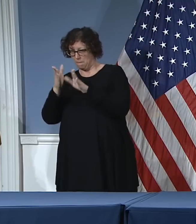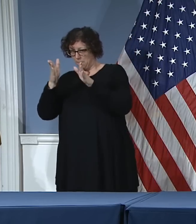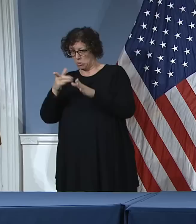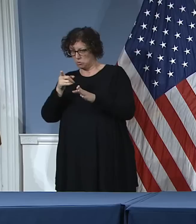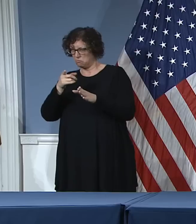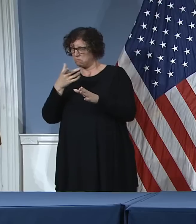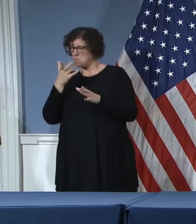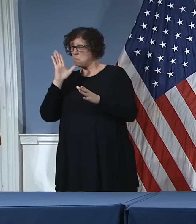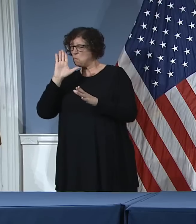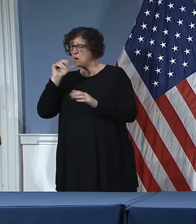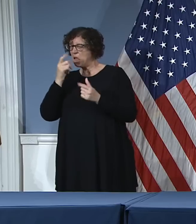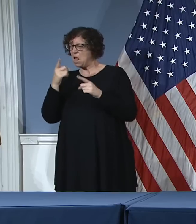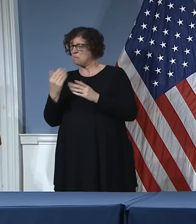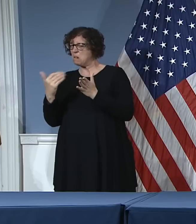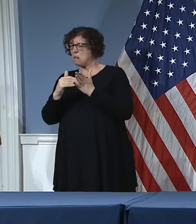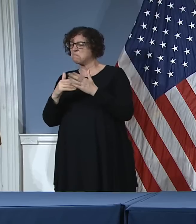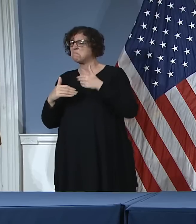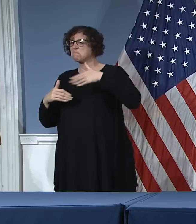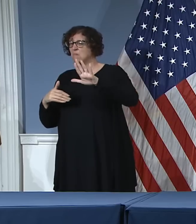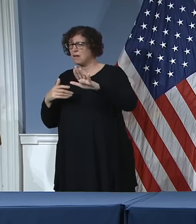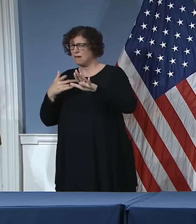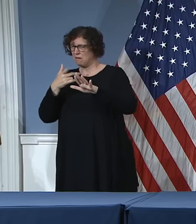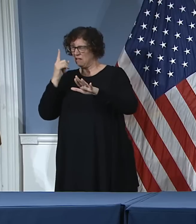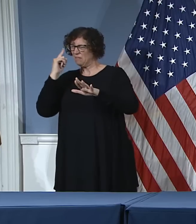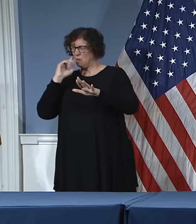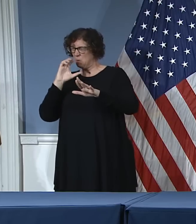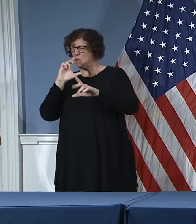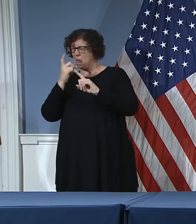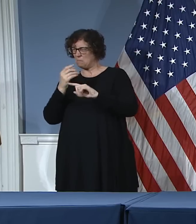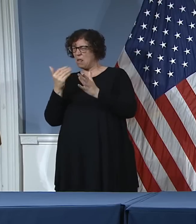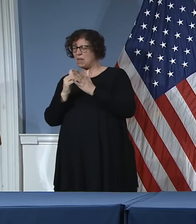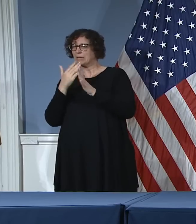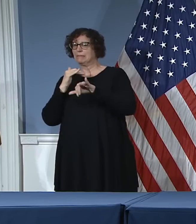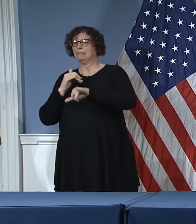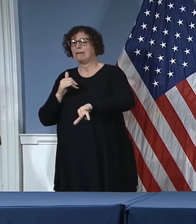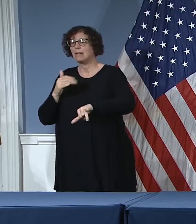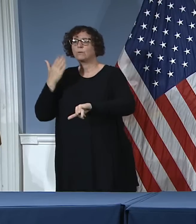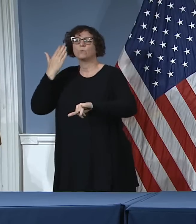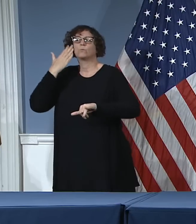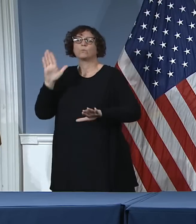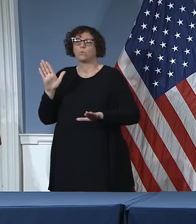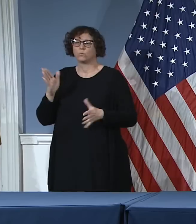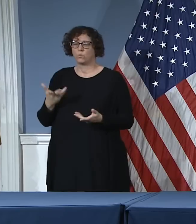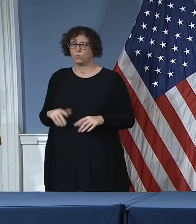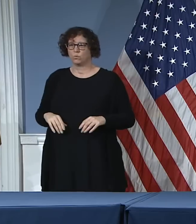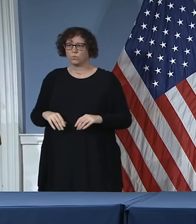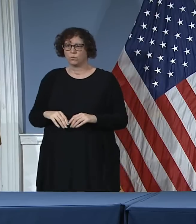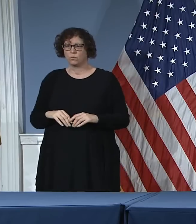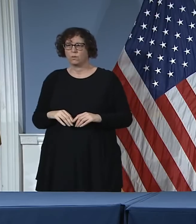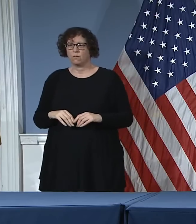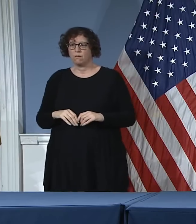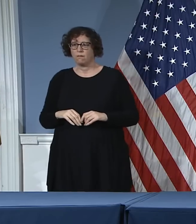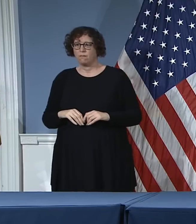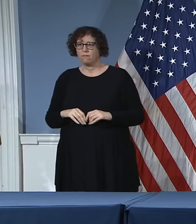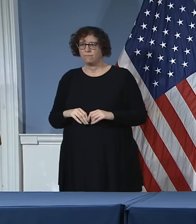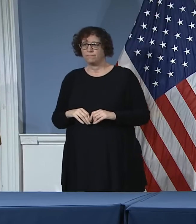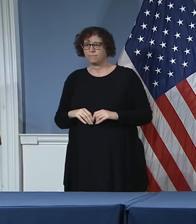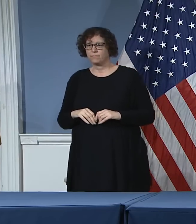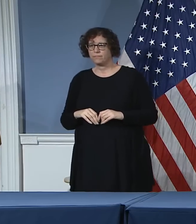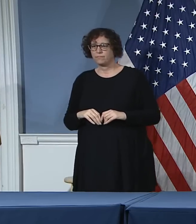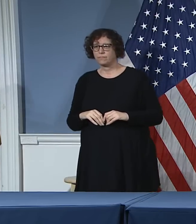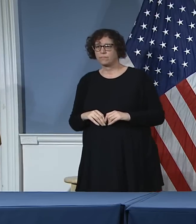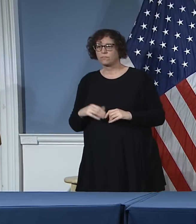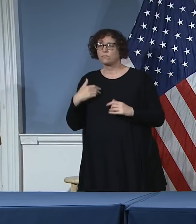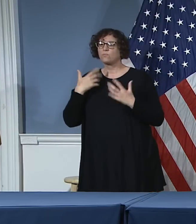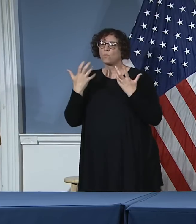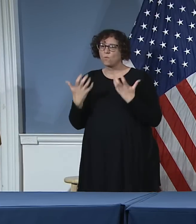people, absolutely crucial factor. But there's a deep concern that we not create a situation that we are uncomfortable with in